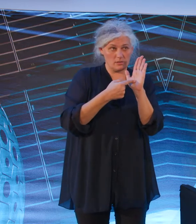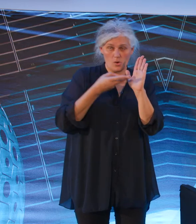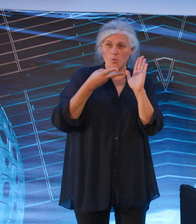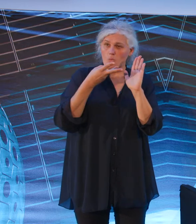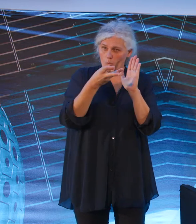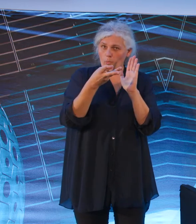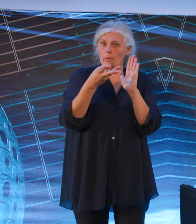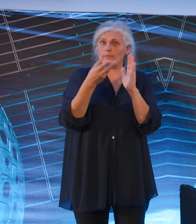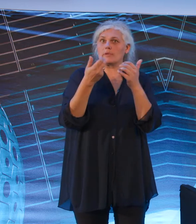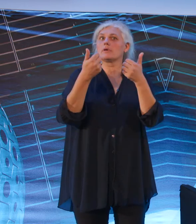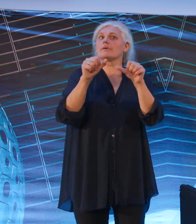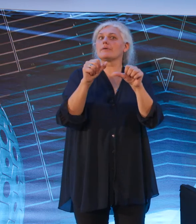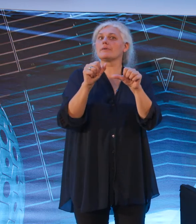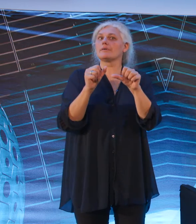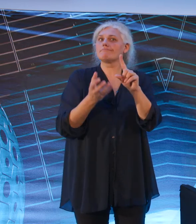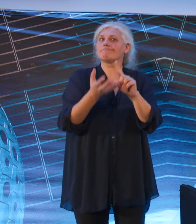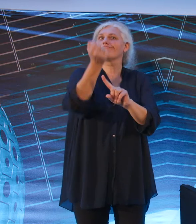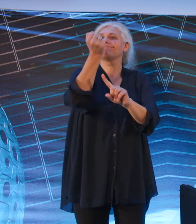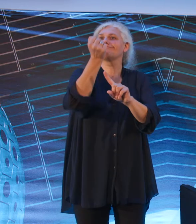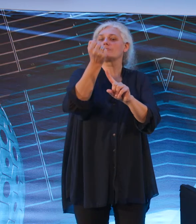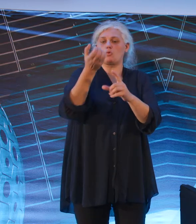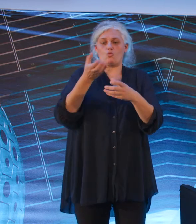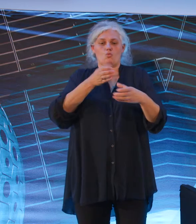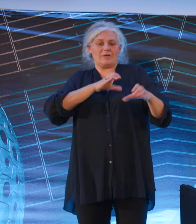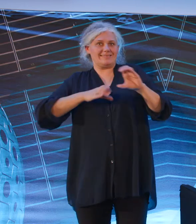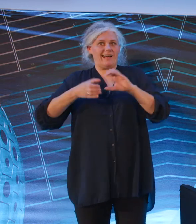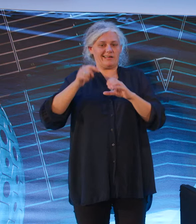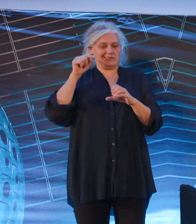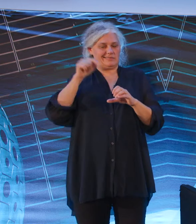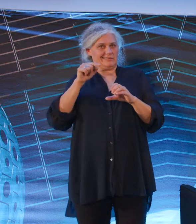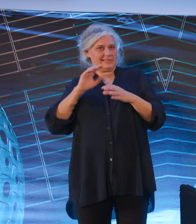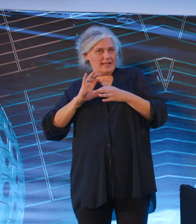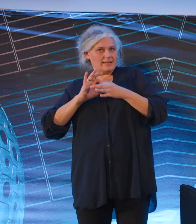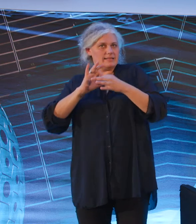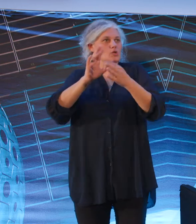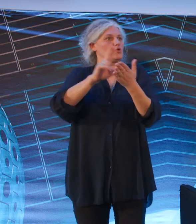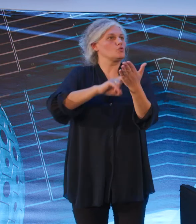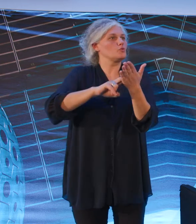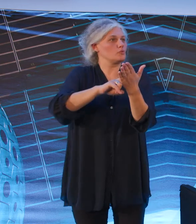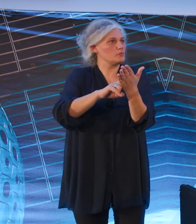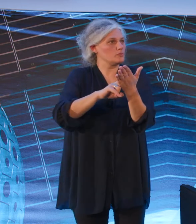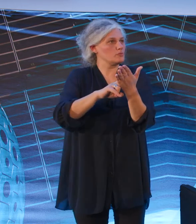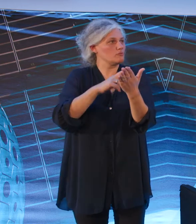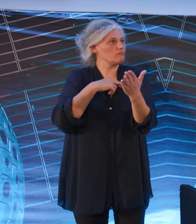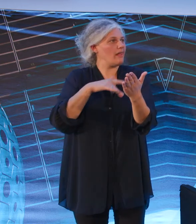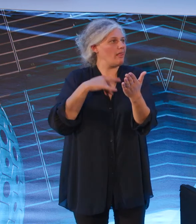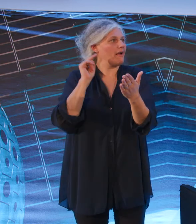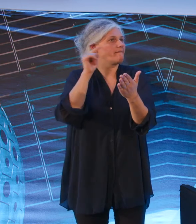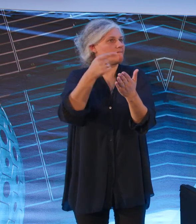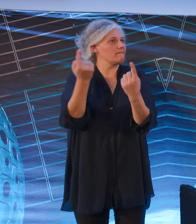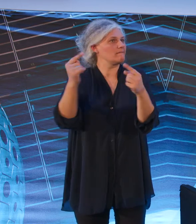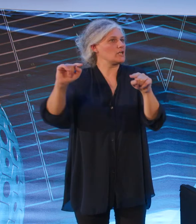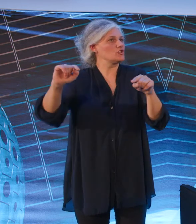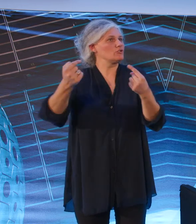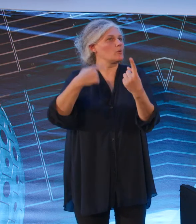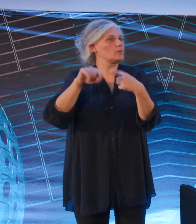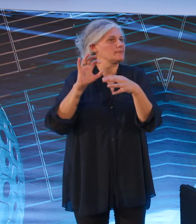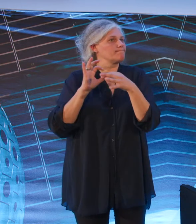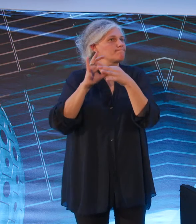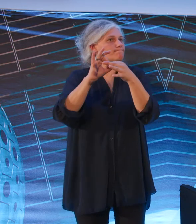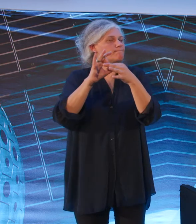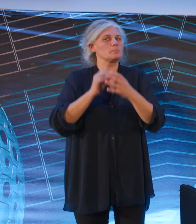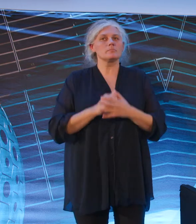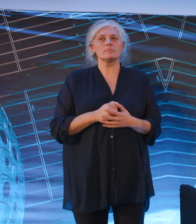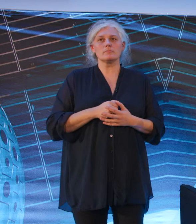addressed when science is brought to bear and applied to the great challenge that we face.